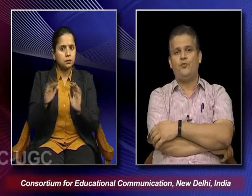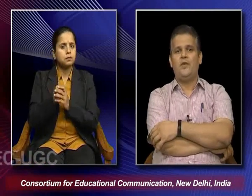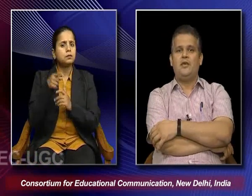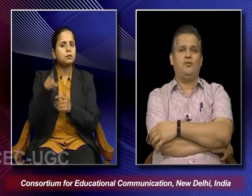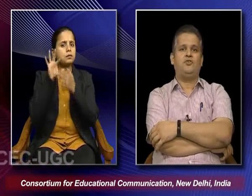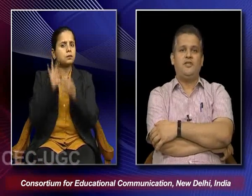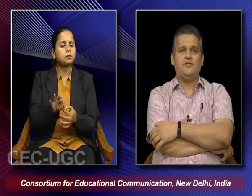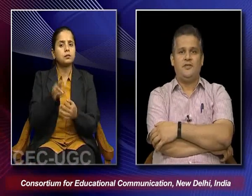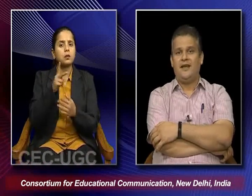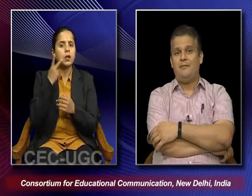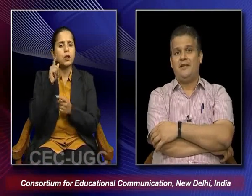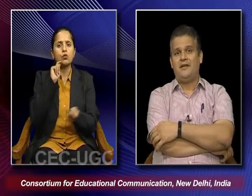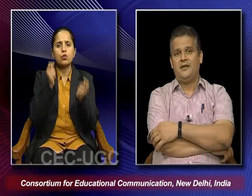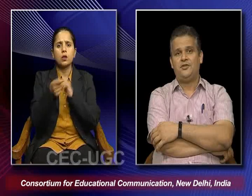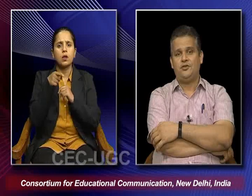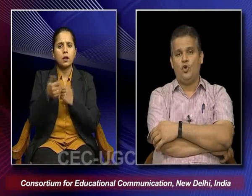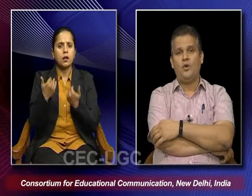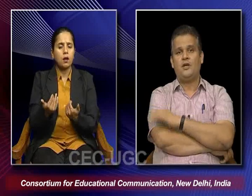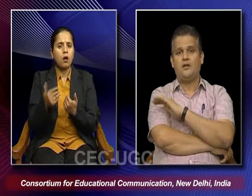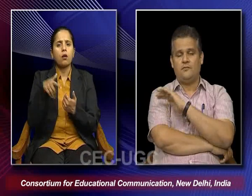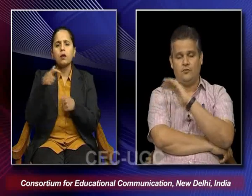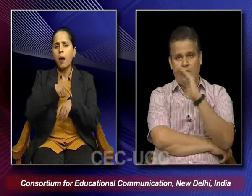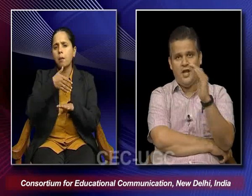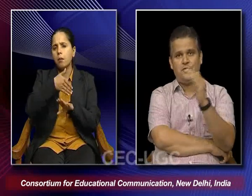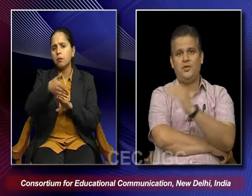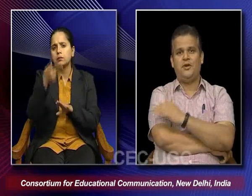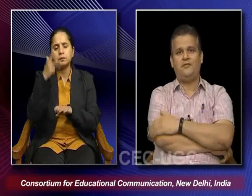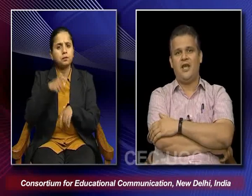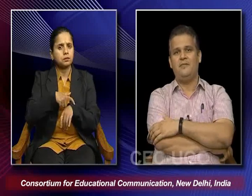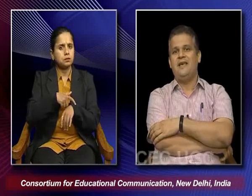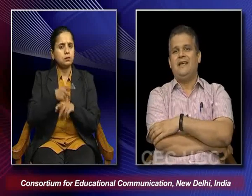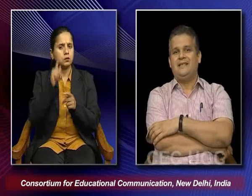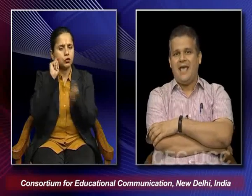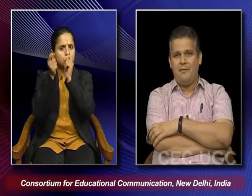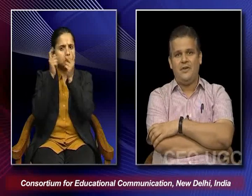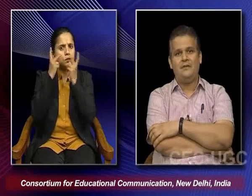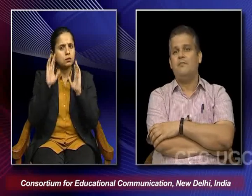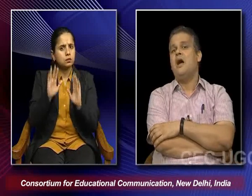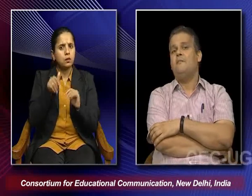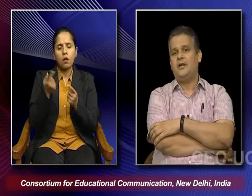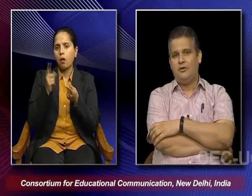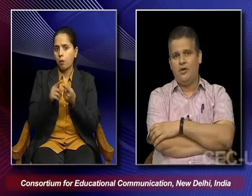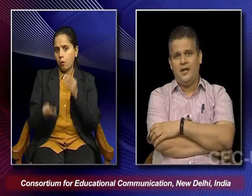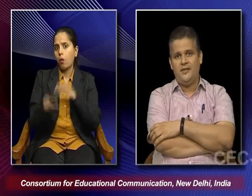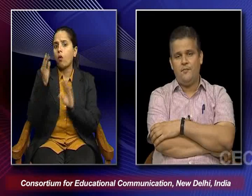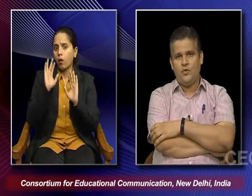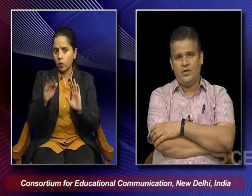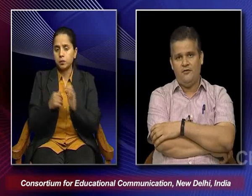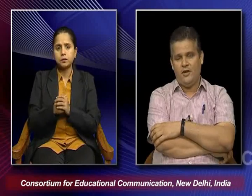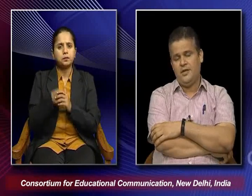to changes in the climatic condition over a large period of time, is happening particularly